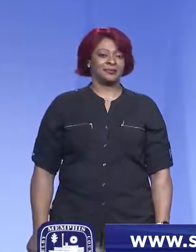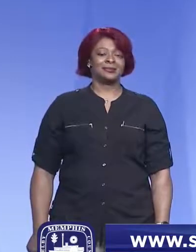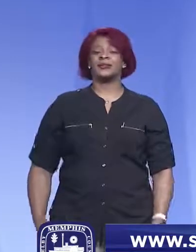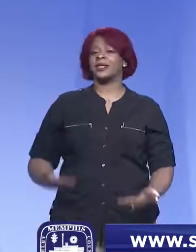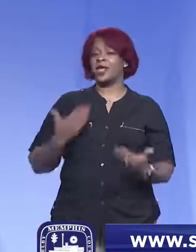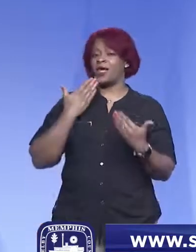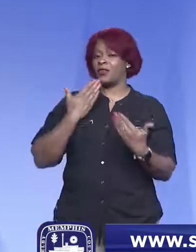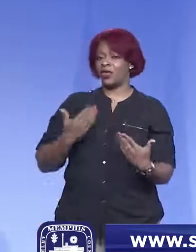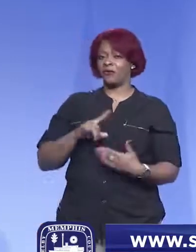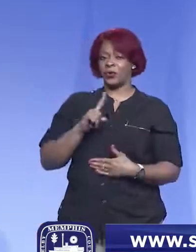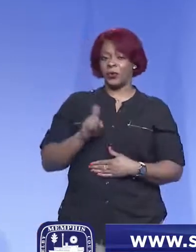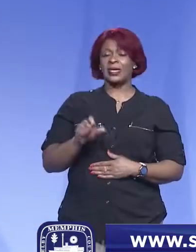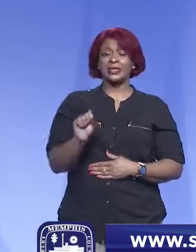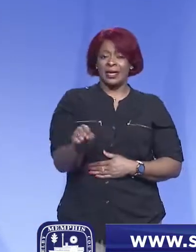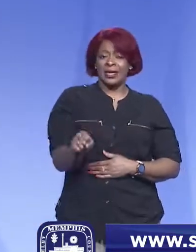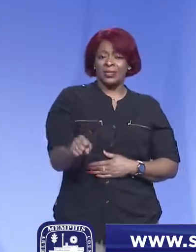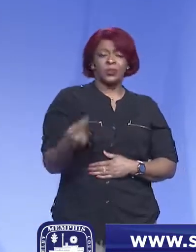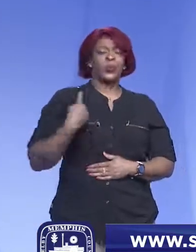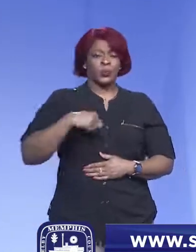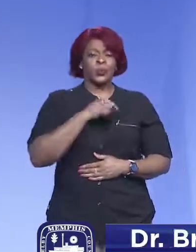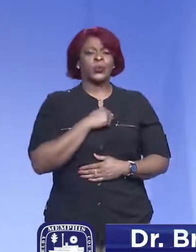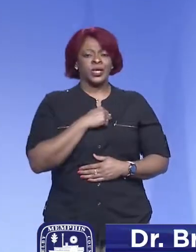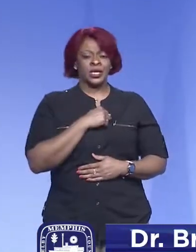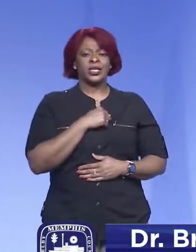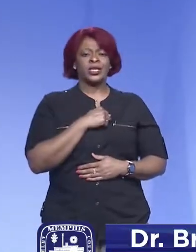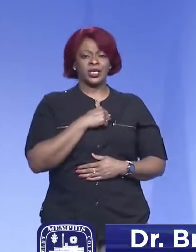Thank you for the question. And yes, we are